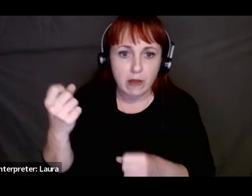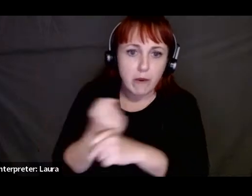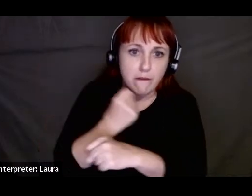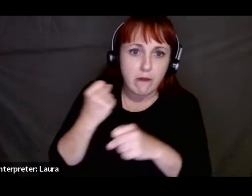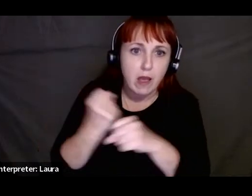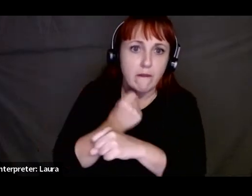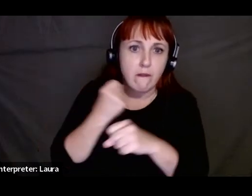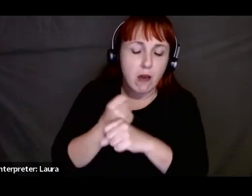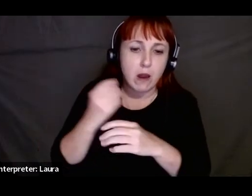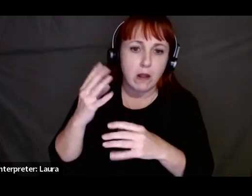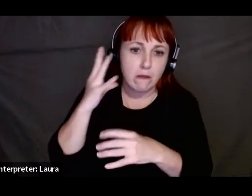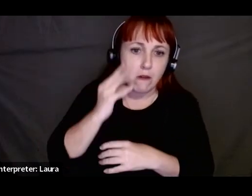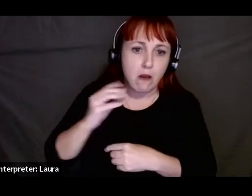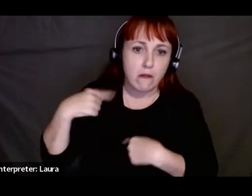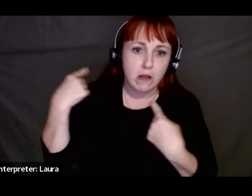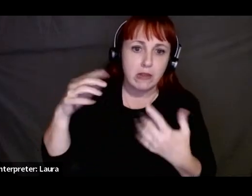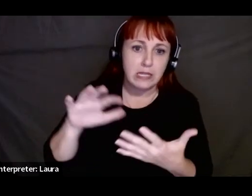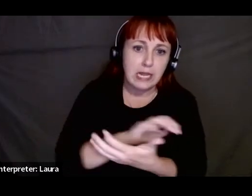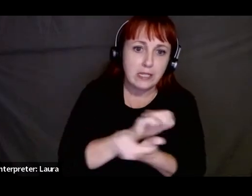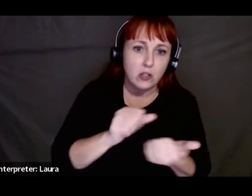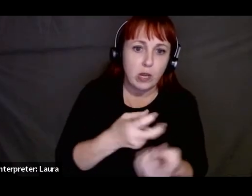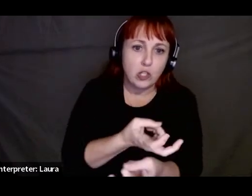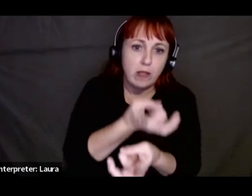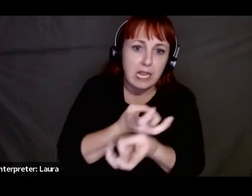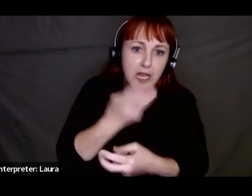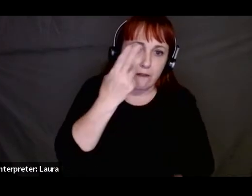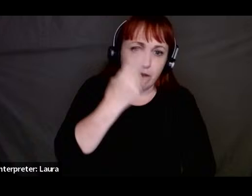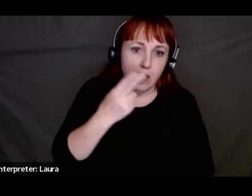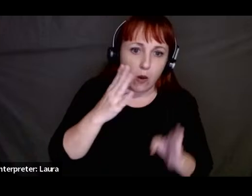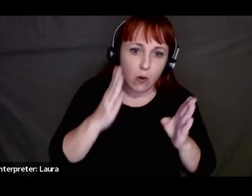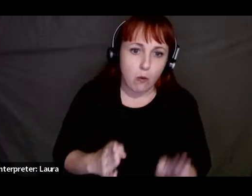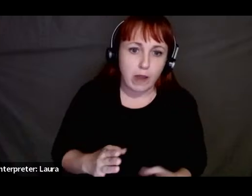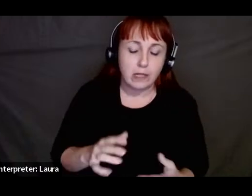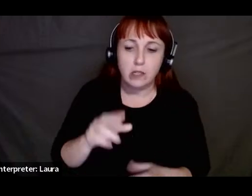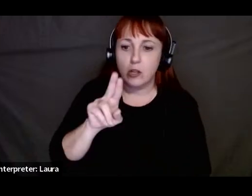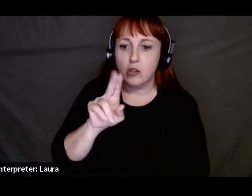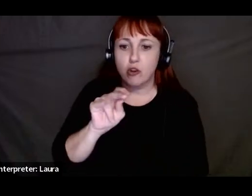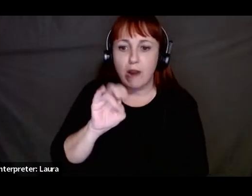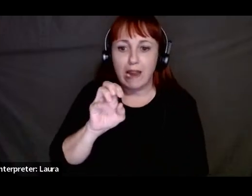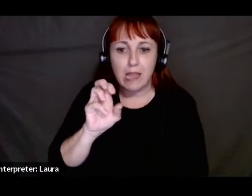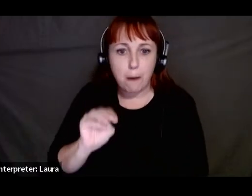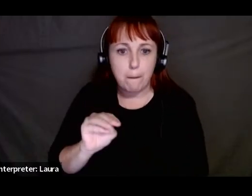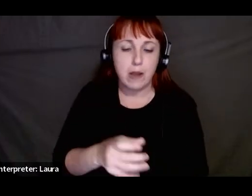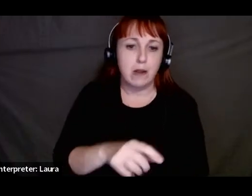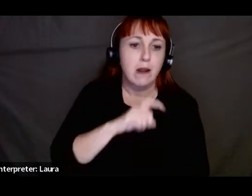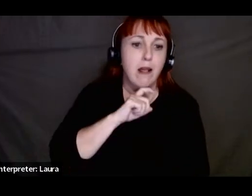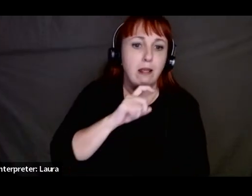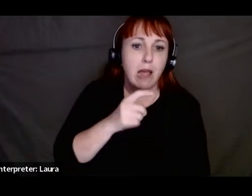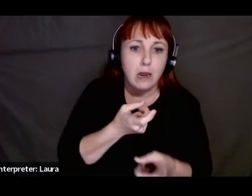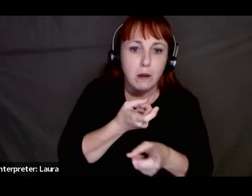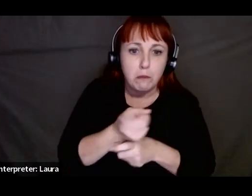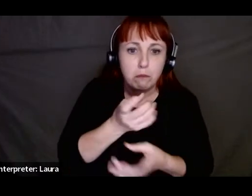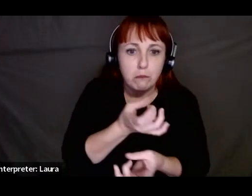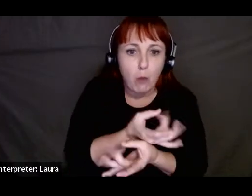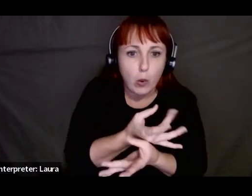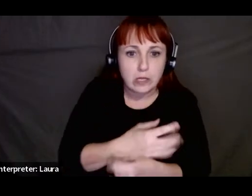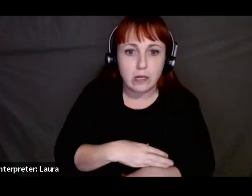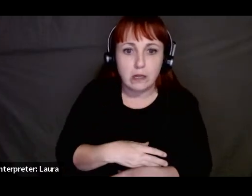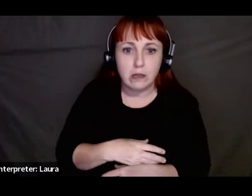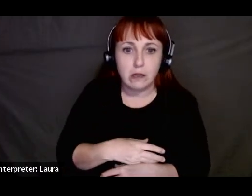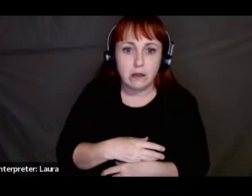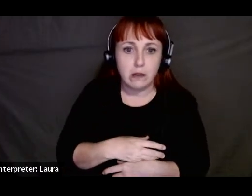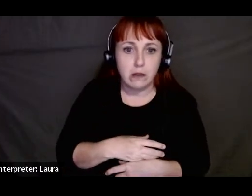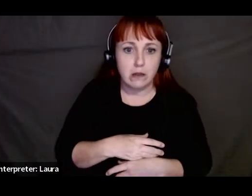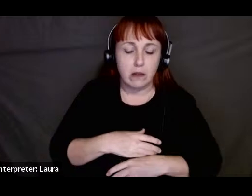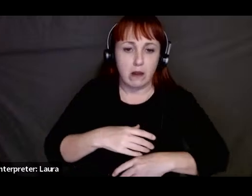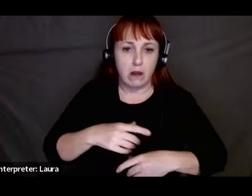half. Desecration of E, depleted uranium, lead poisoning, vite, our water